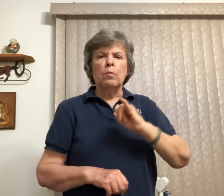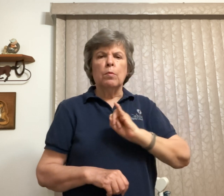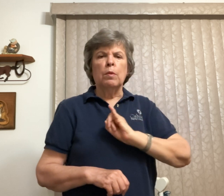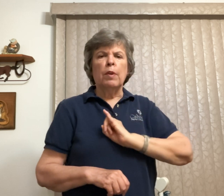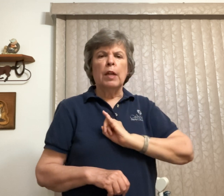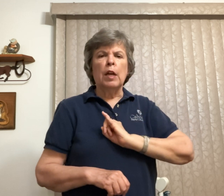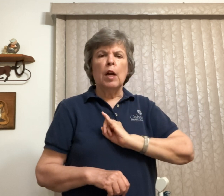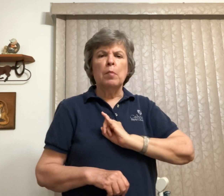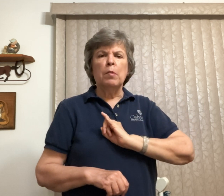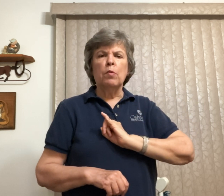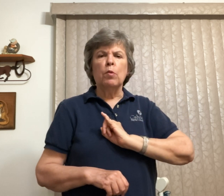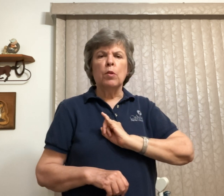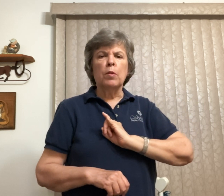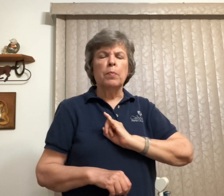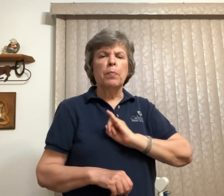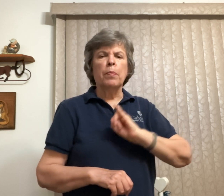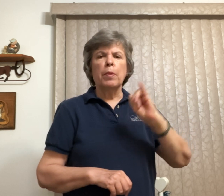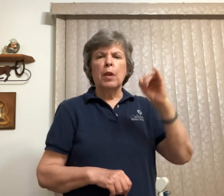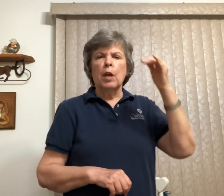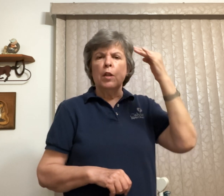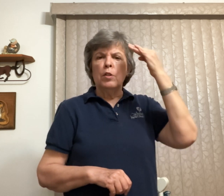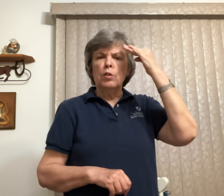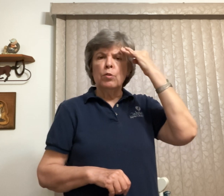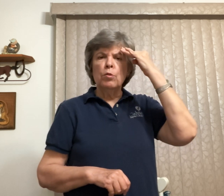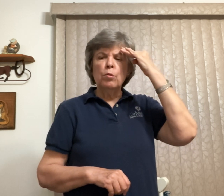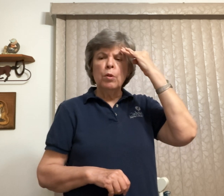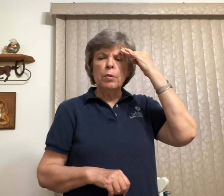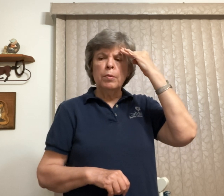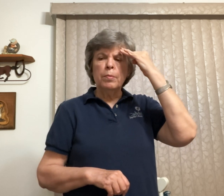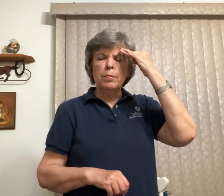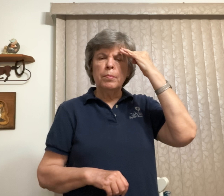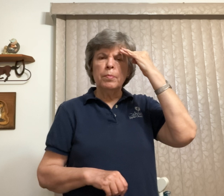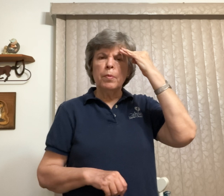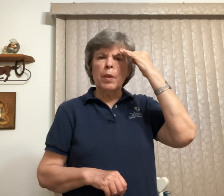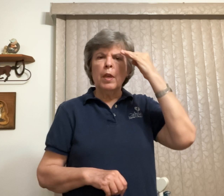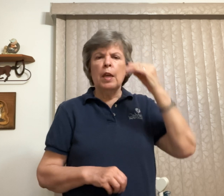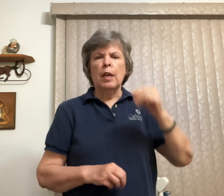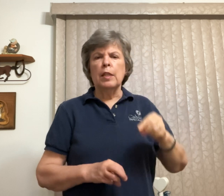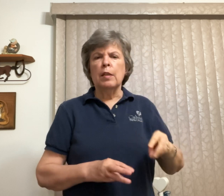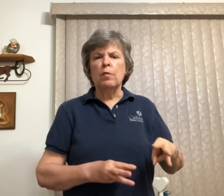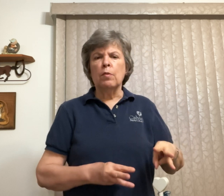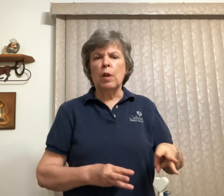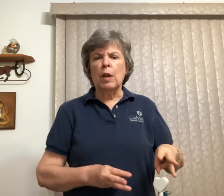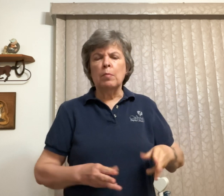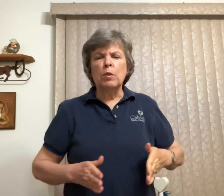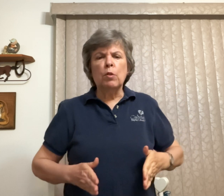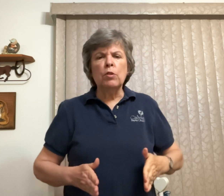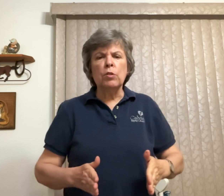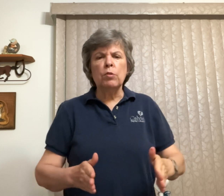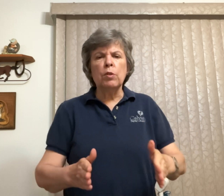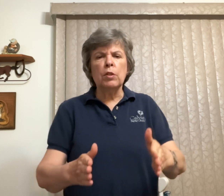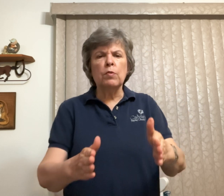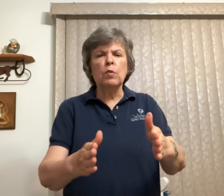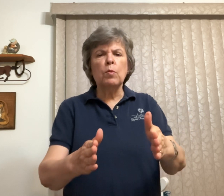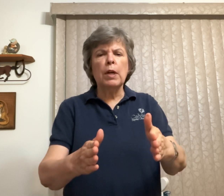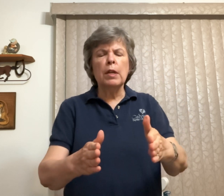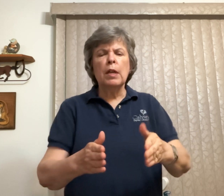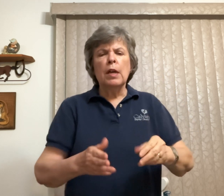We've had I before. Knew, and then you could just do this for way. I